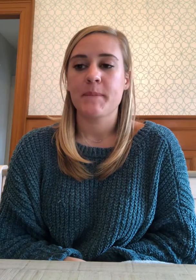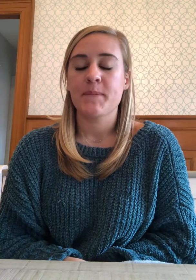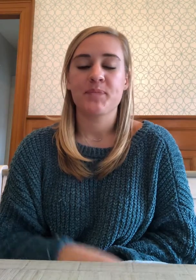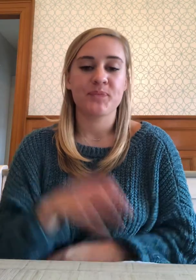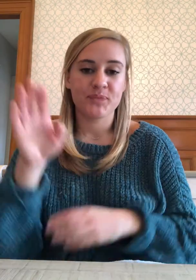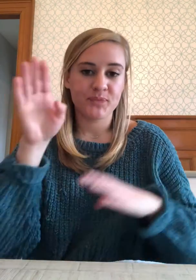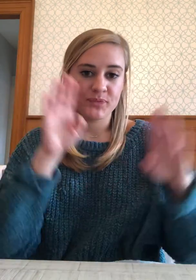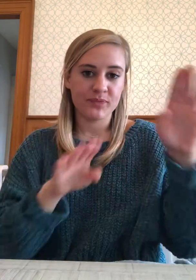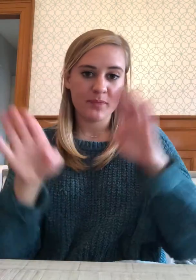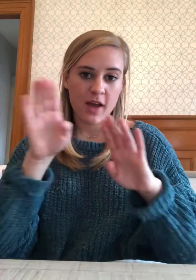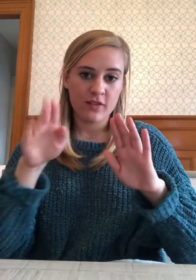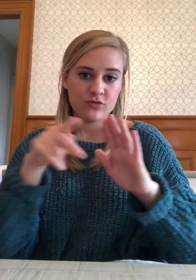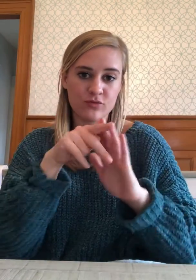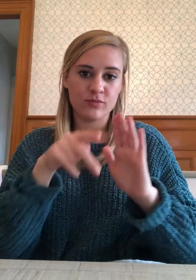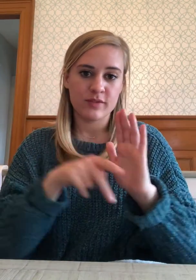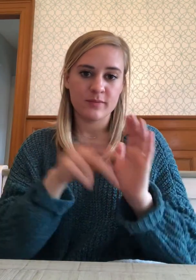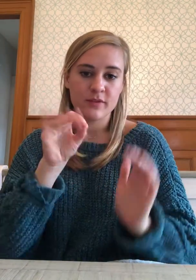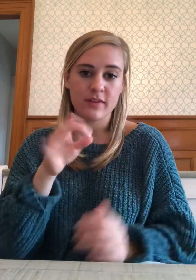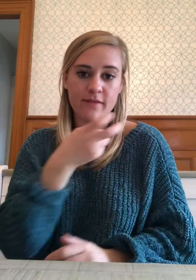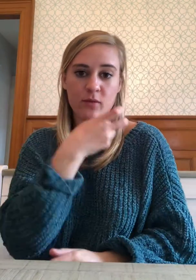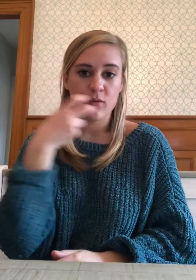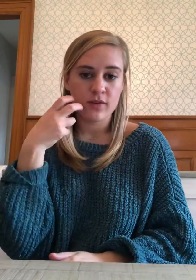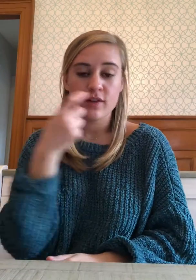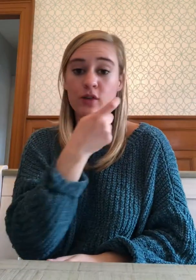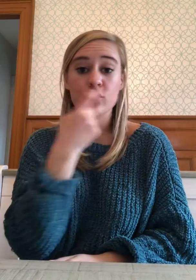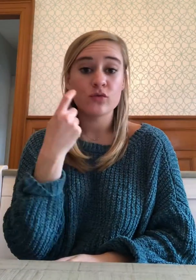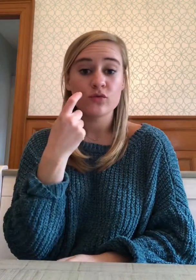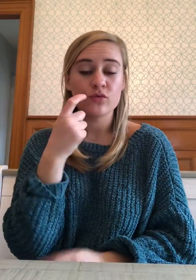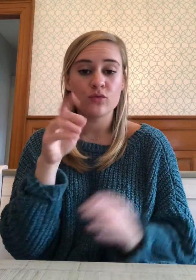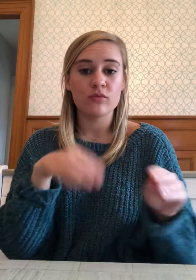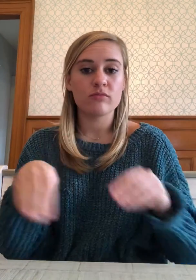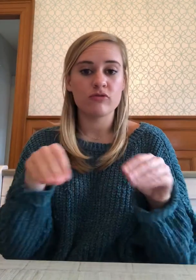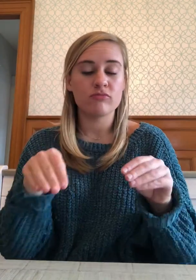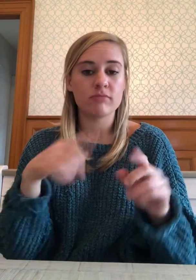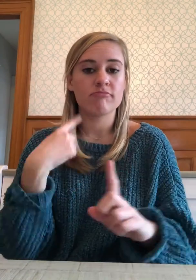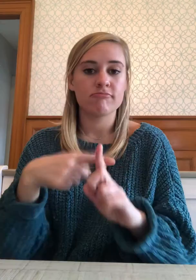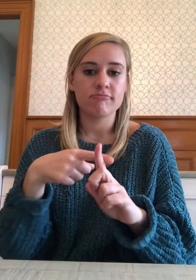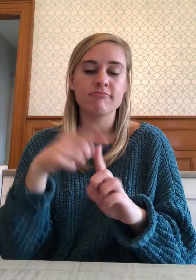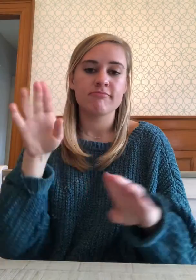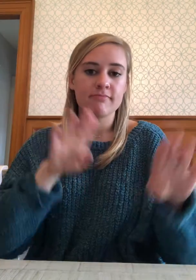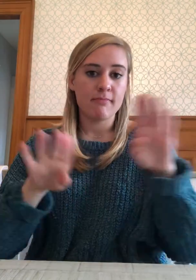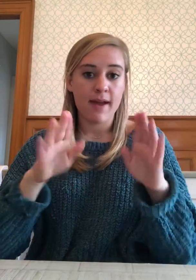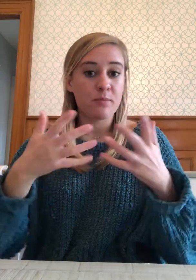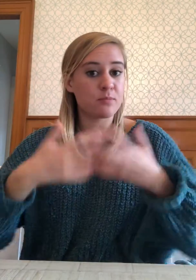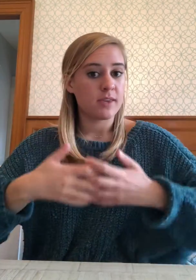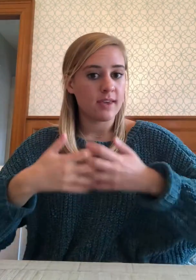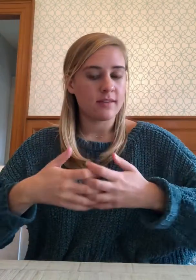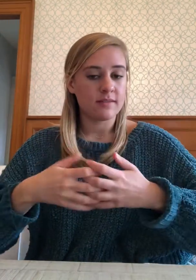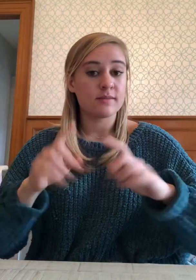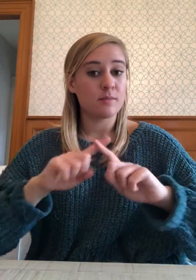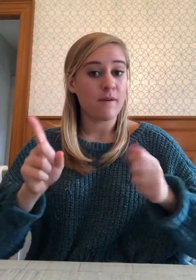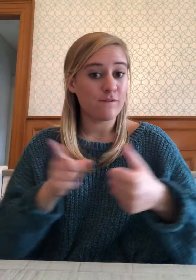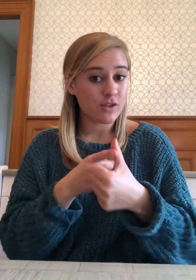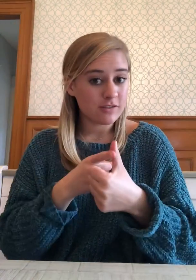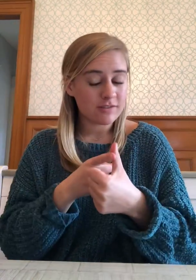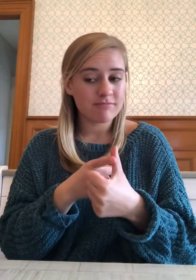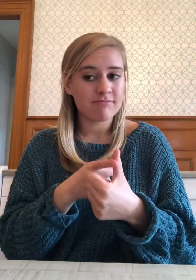biological principles of orthodontic tooth movement and biomechanics. But first, my pet poodle.